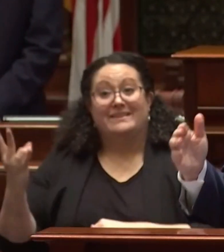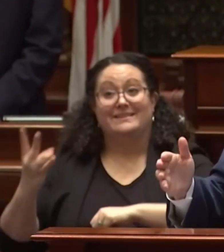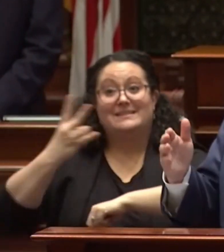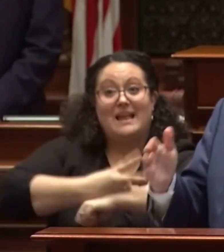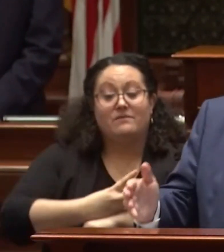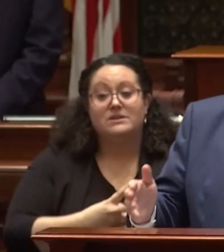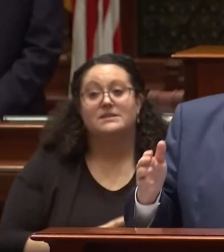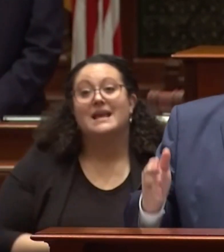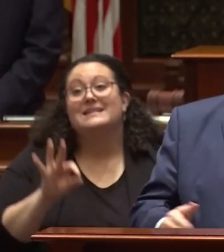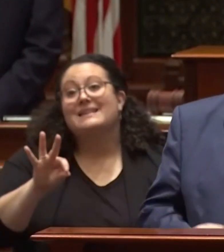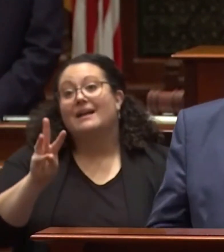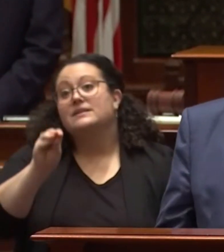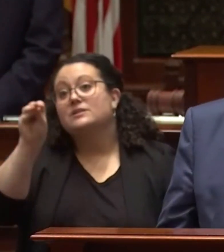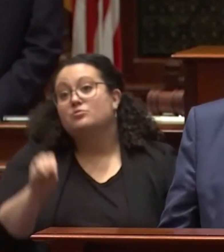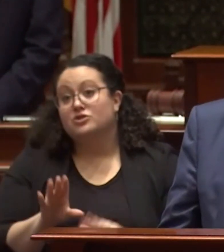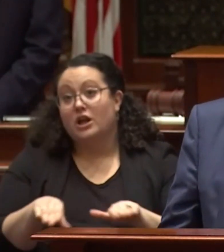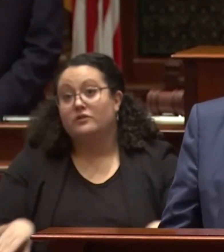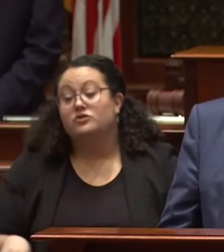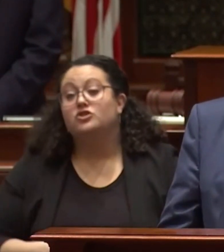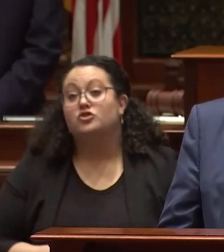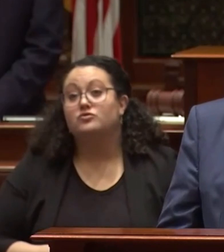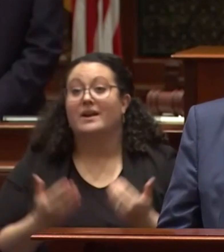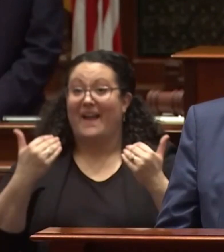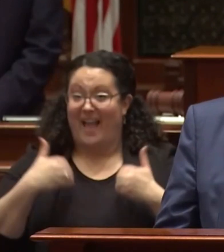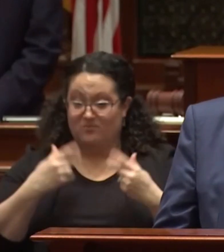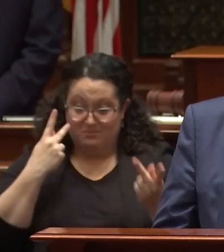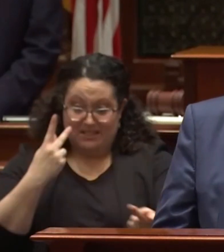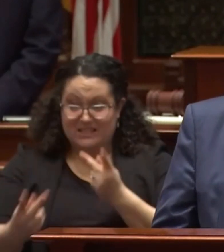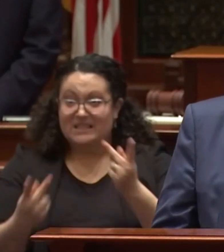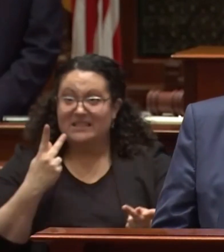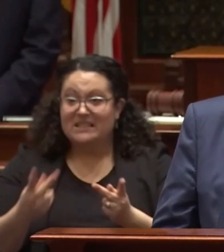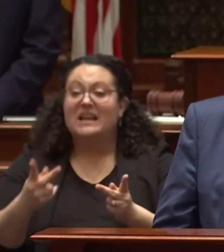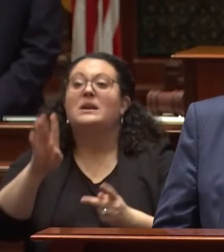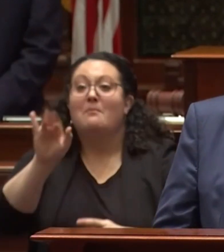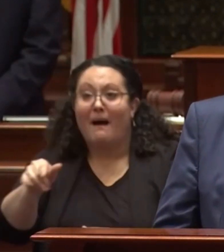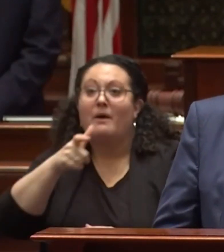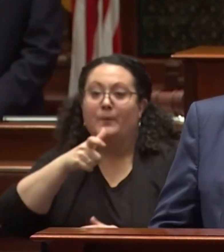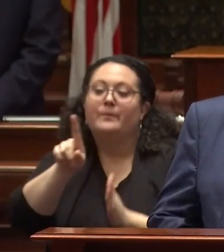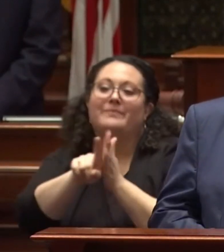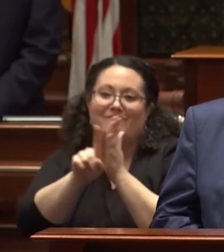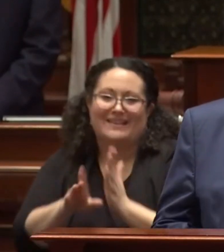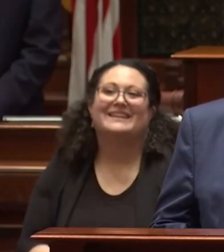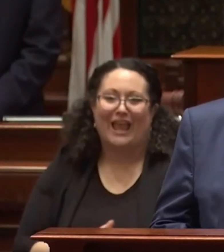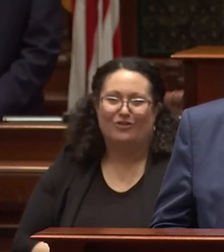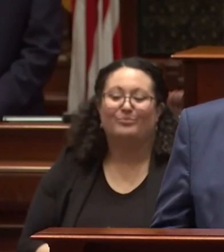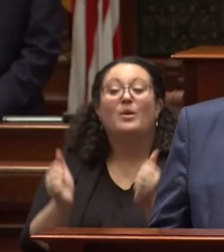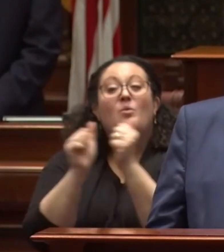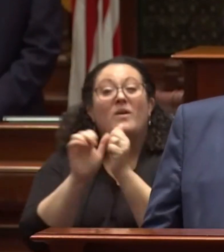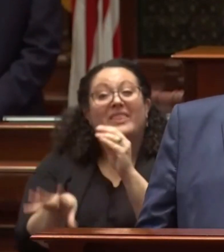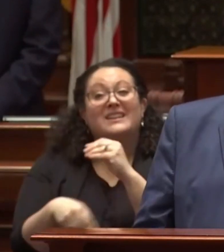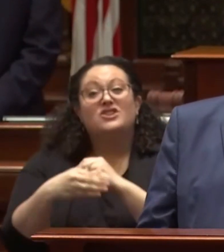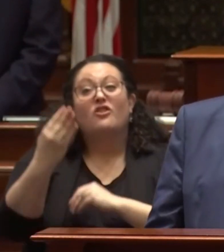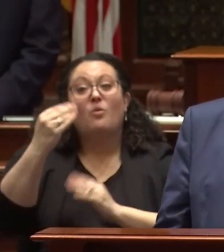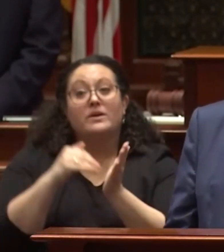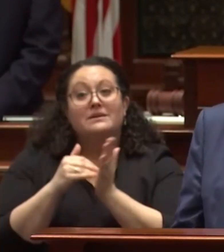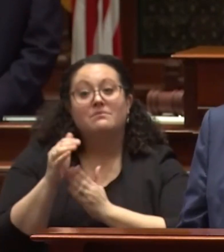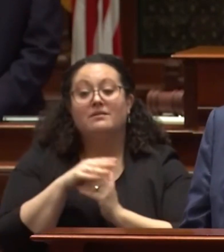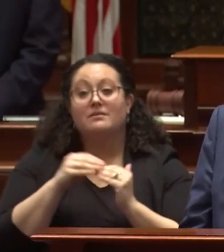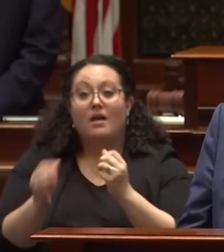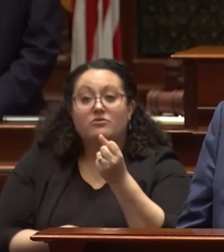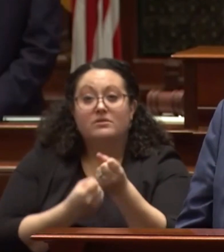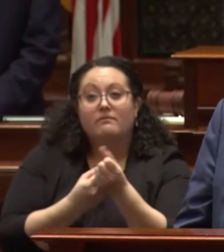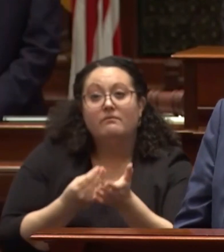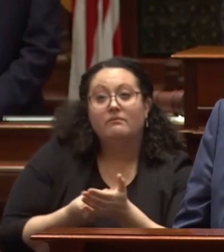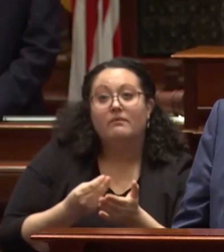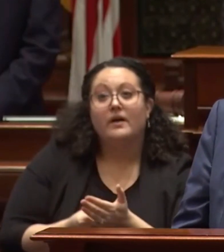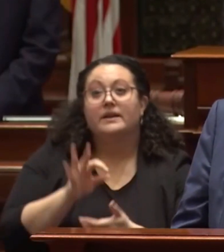days, 96% of children have been seen by an investigator. With the additional $14 million in funding